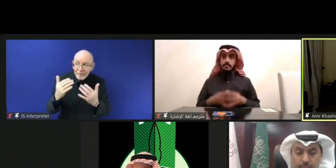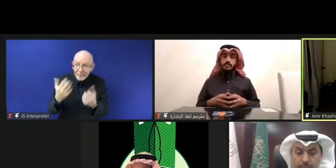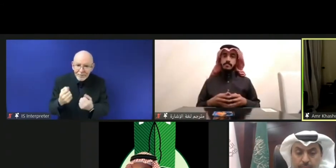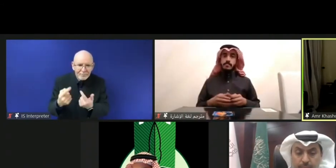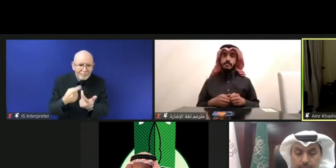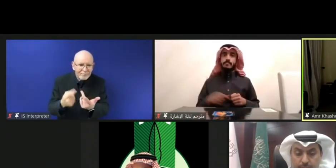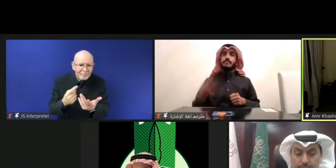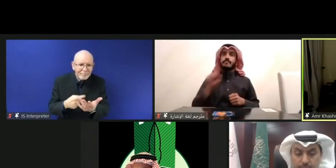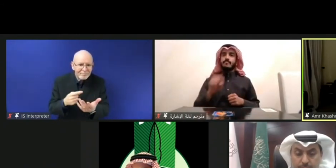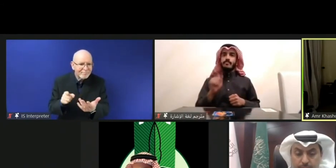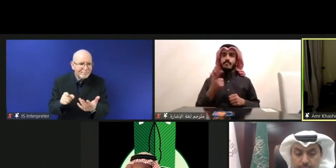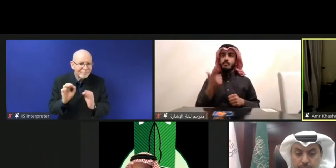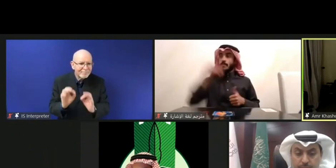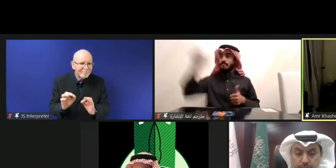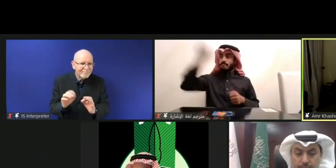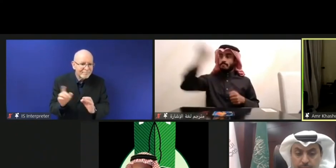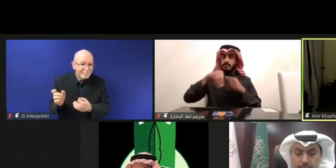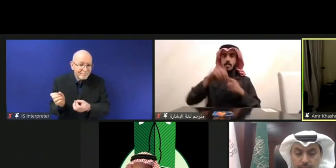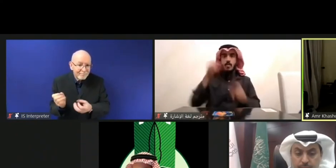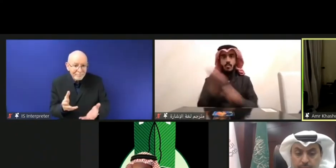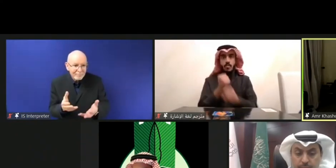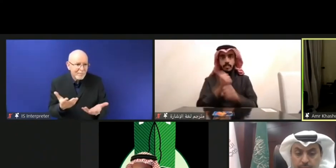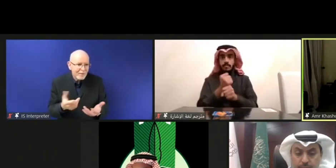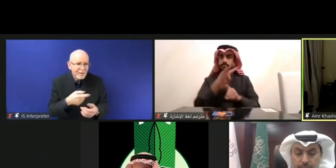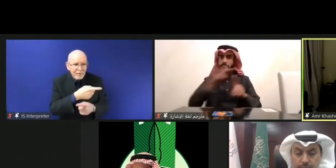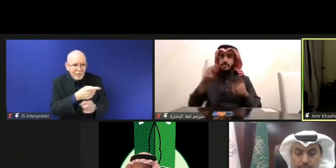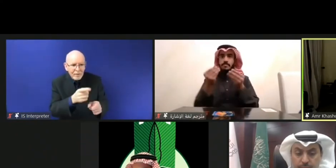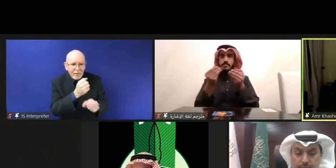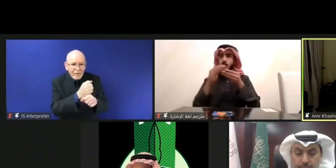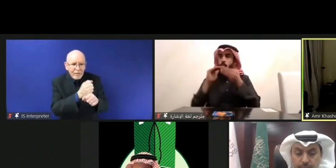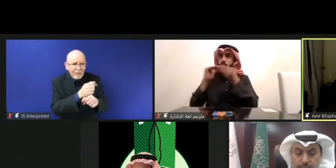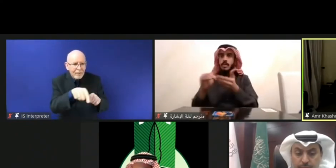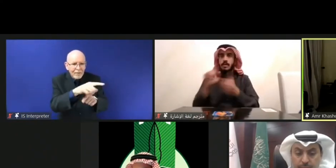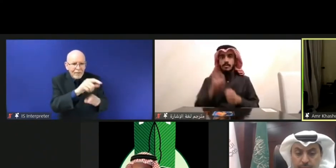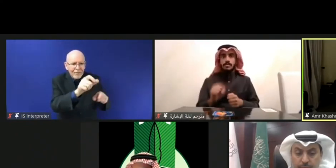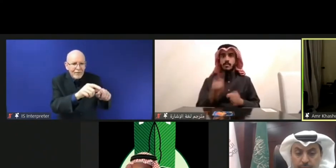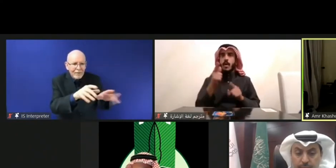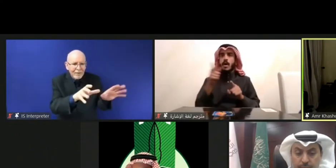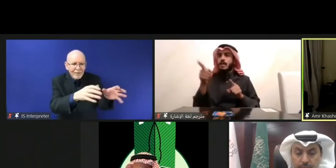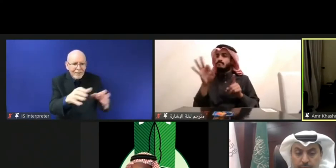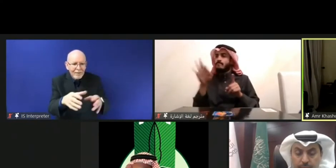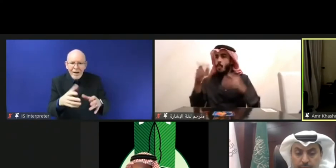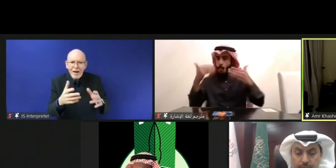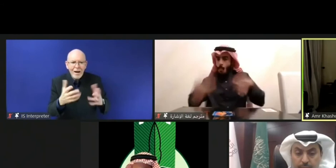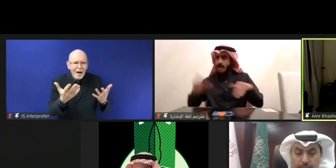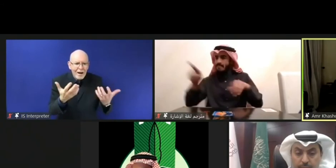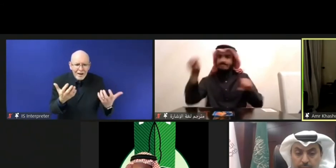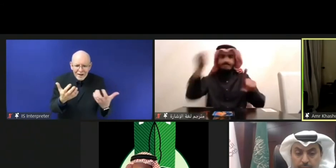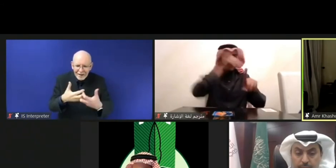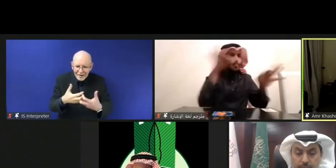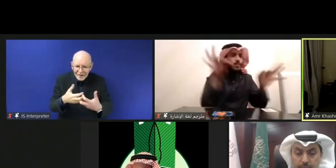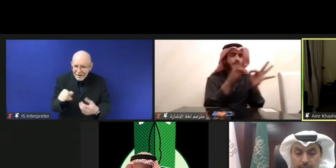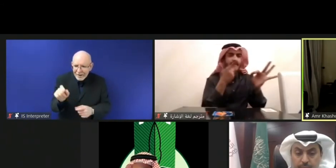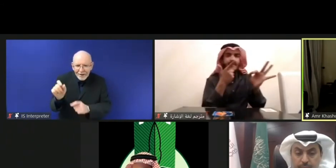with material on how to deal with specific types of disability, with the